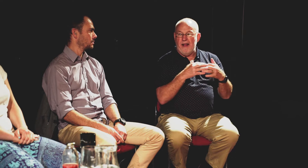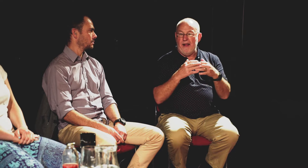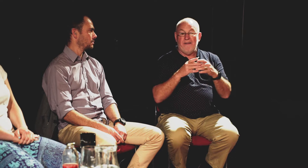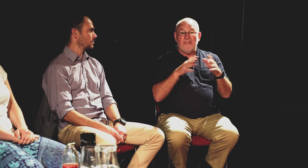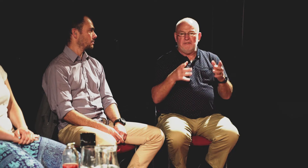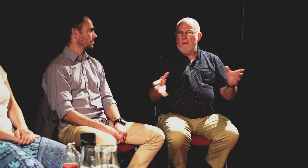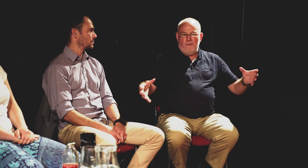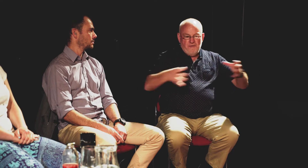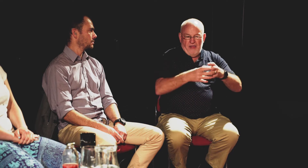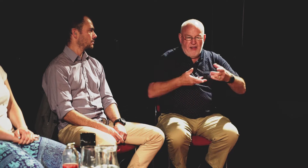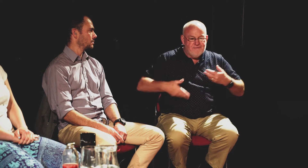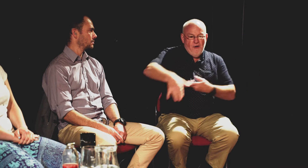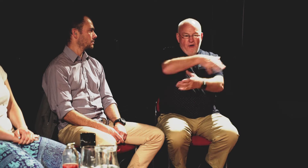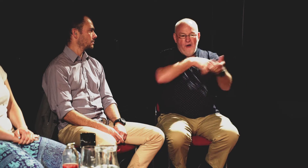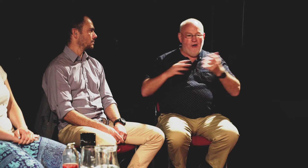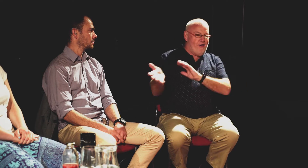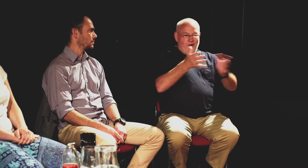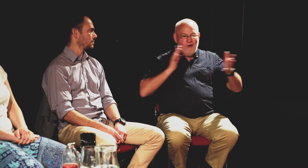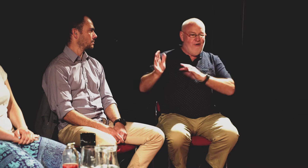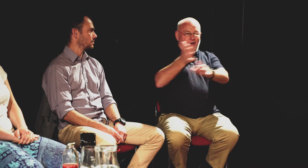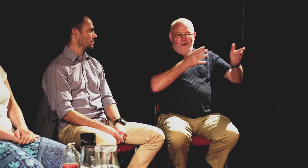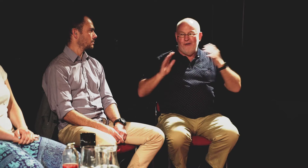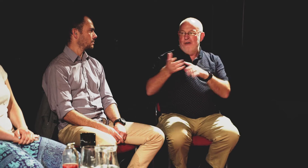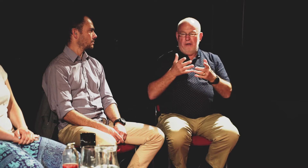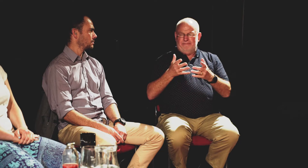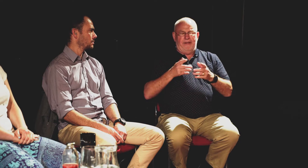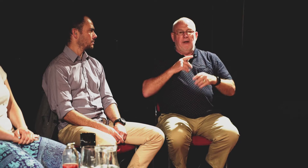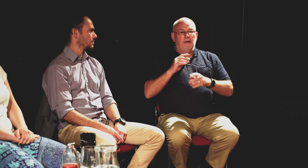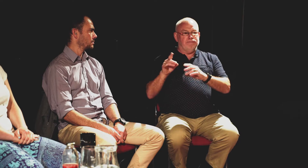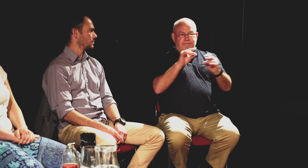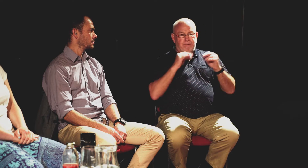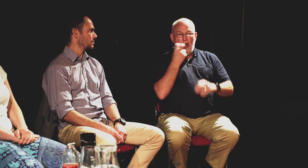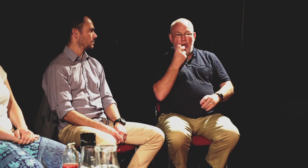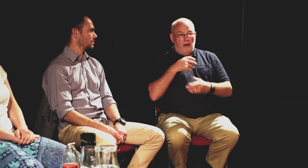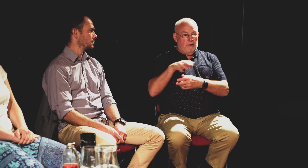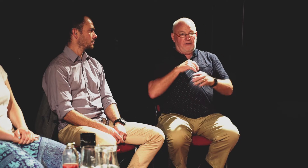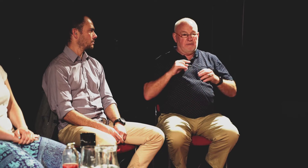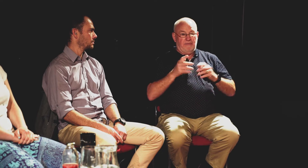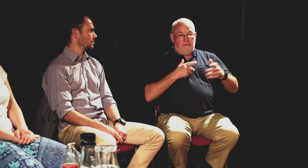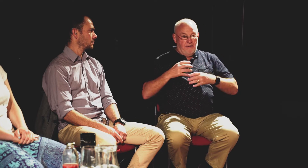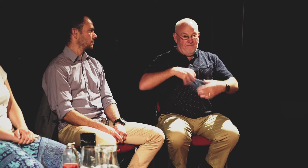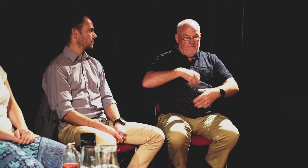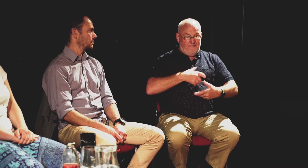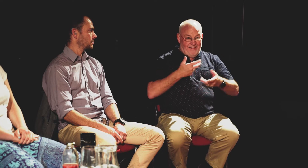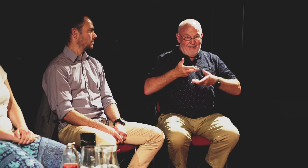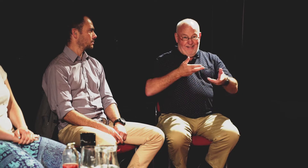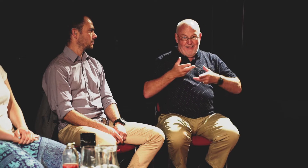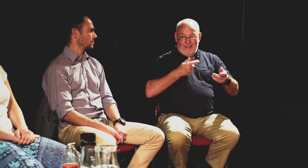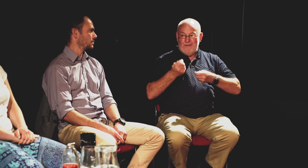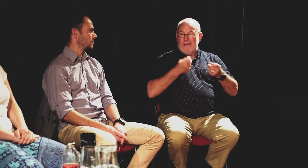they played for a while, and they had a big team talk, and they were all talking. Of course, they couldn't understand what was going on, and they talked